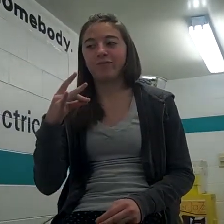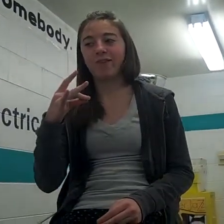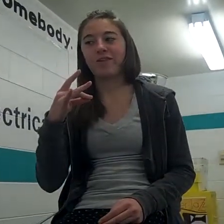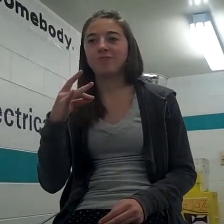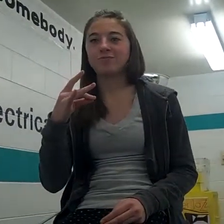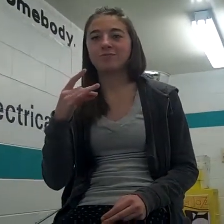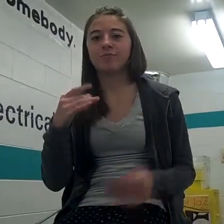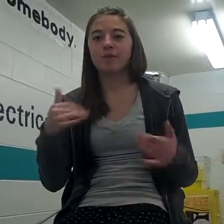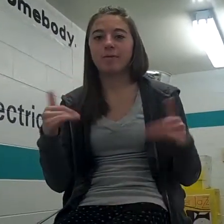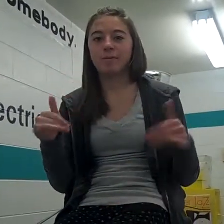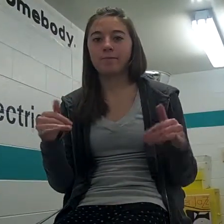Maybe there might be a computer.